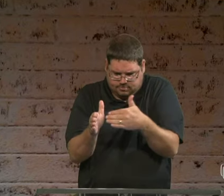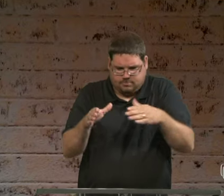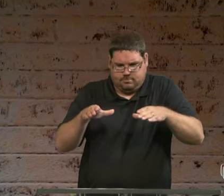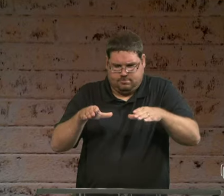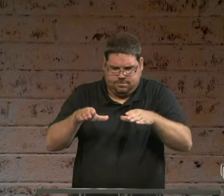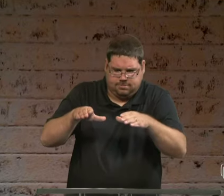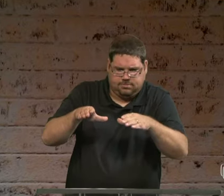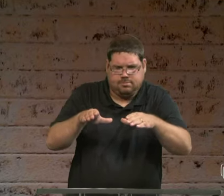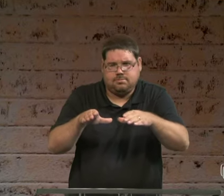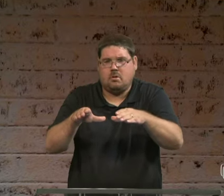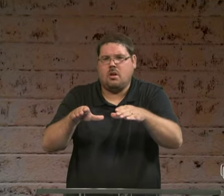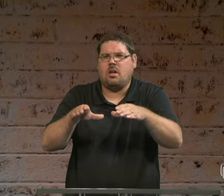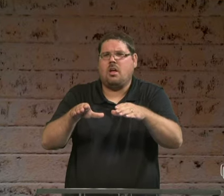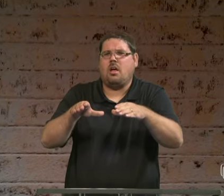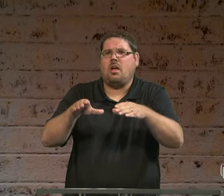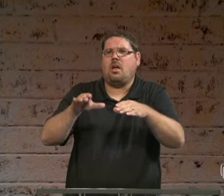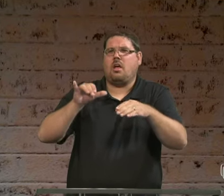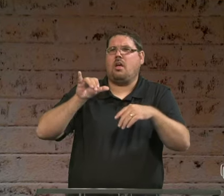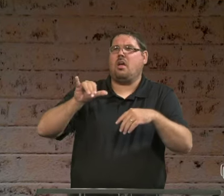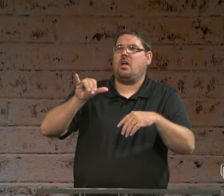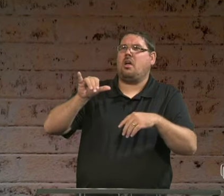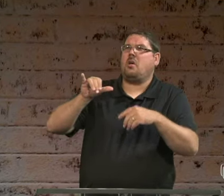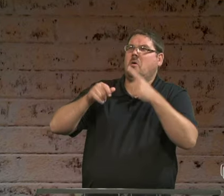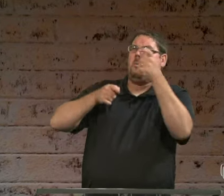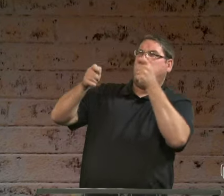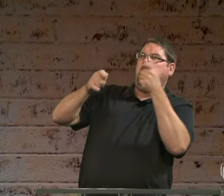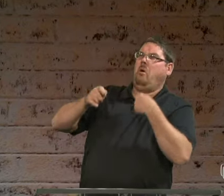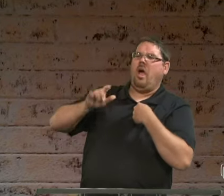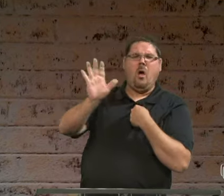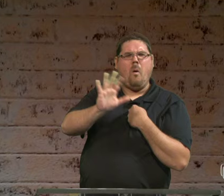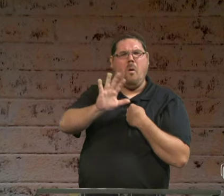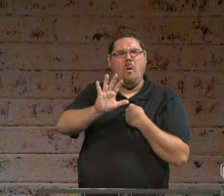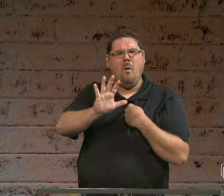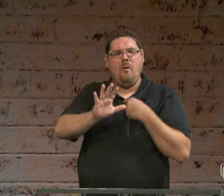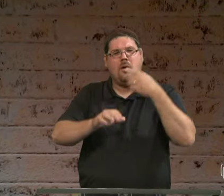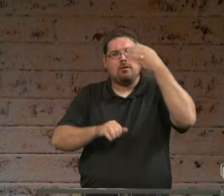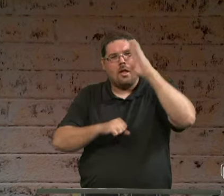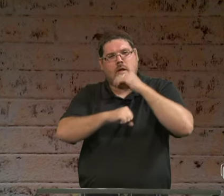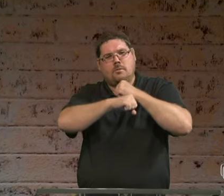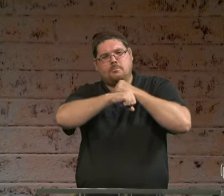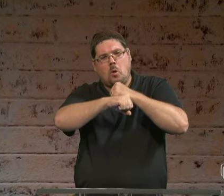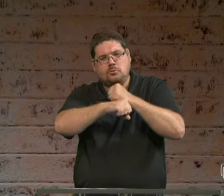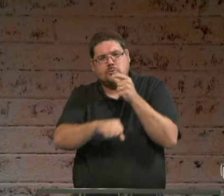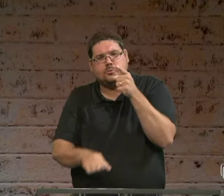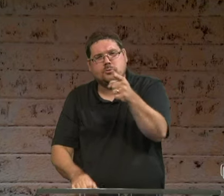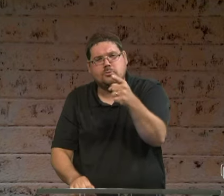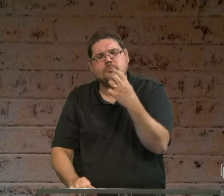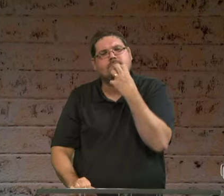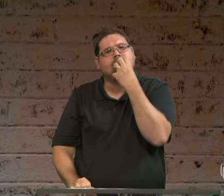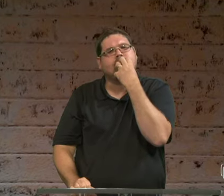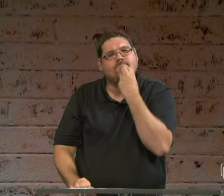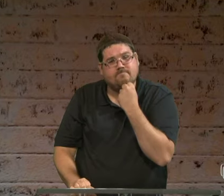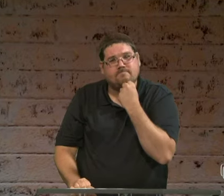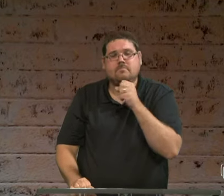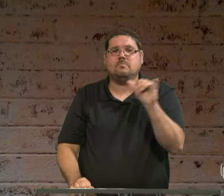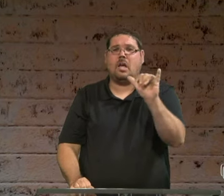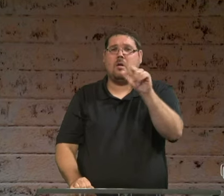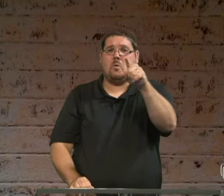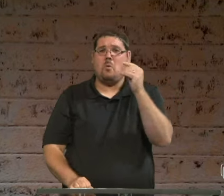hedges in our life to protect us. Well, you might say, well, God is controlling us. No, God is